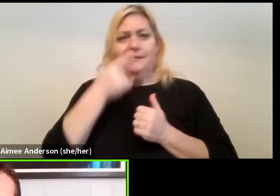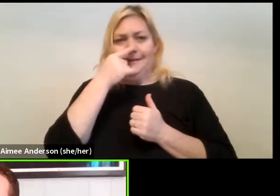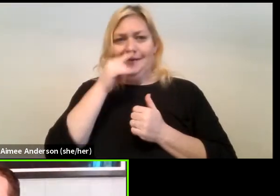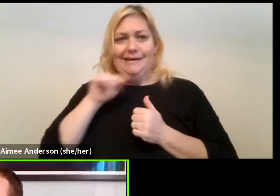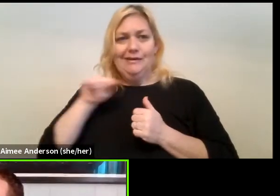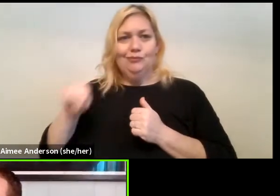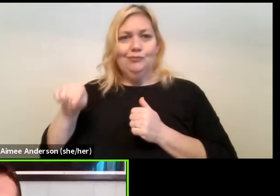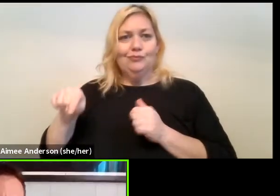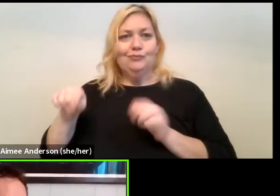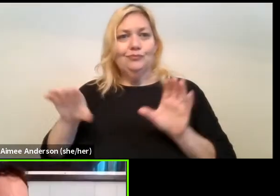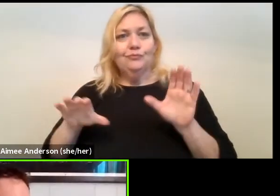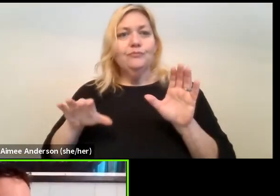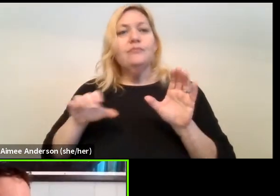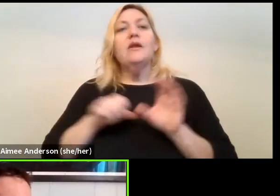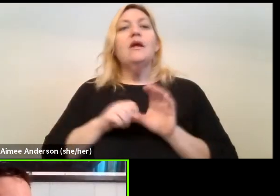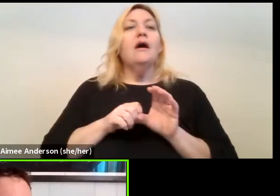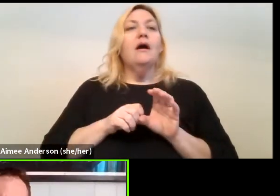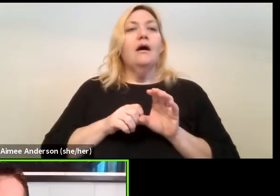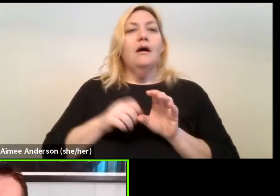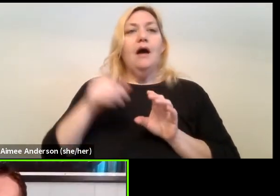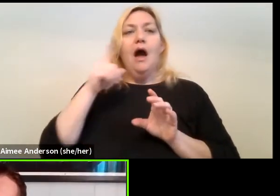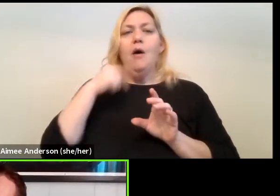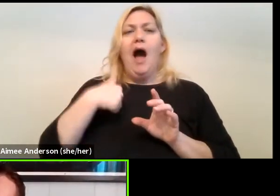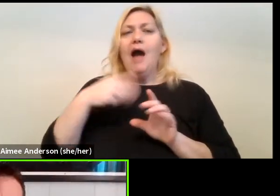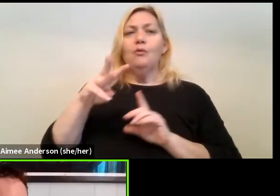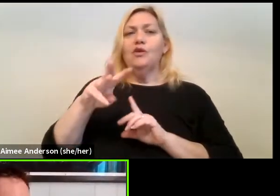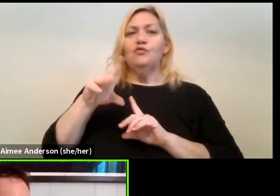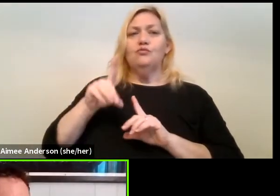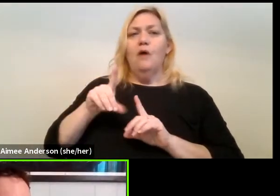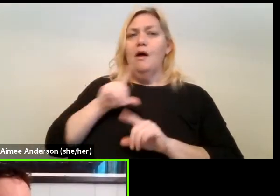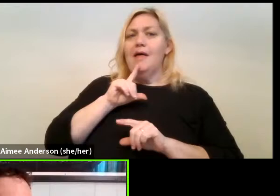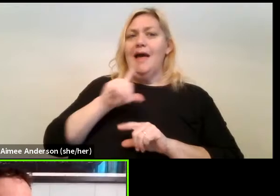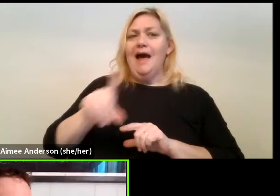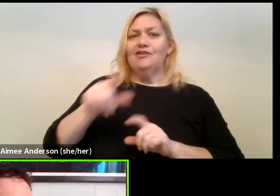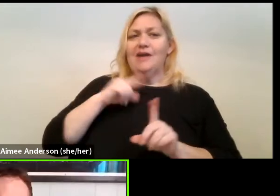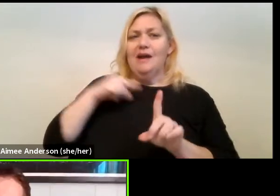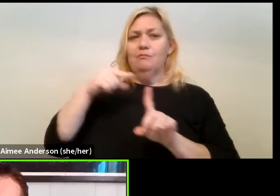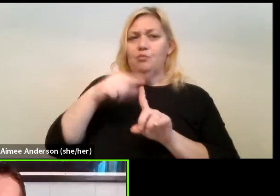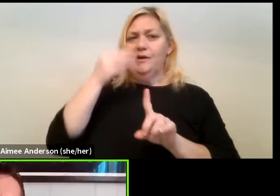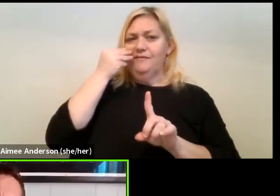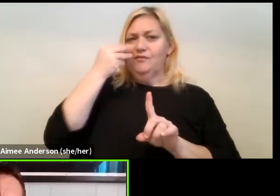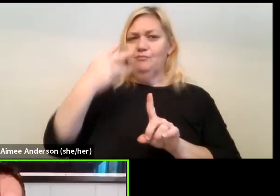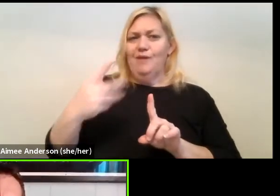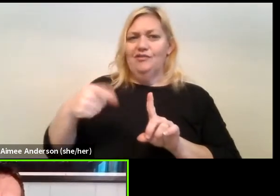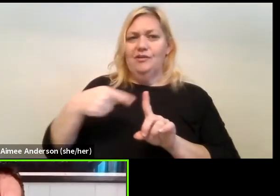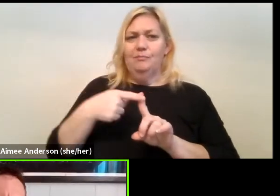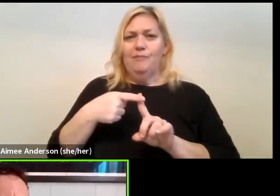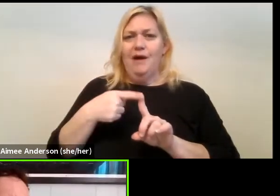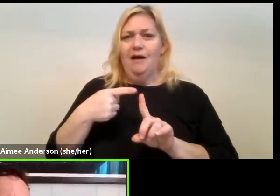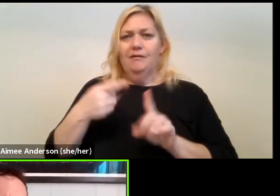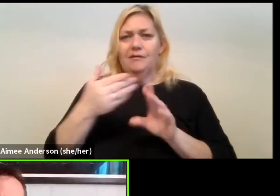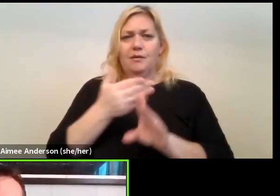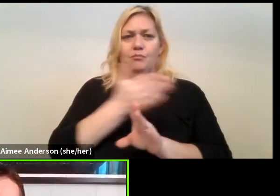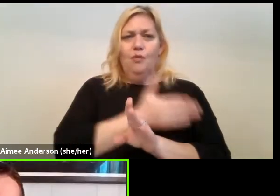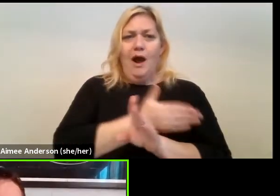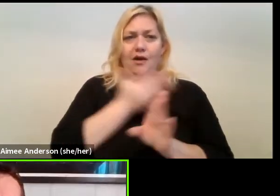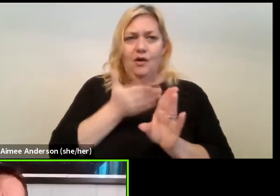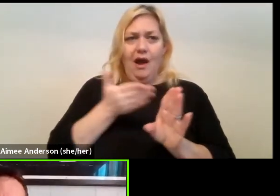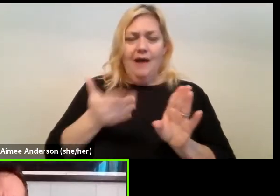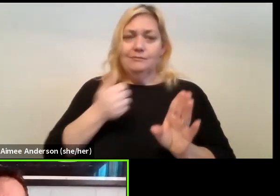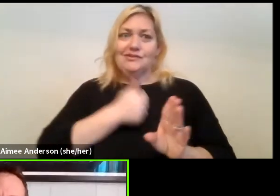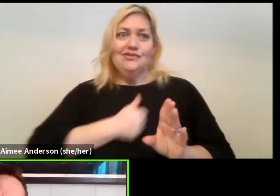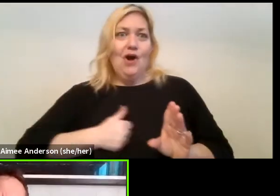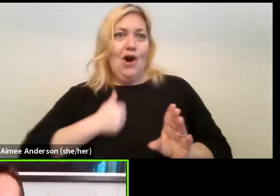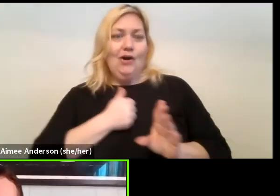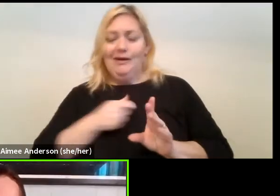Just actually, I'll withdraw that. I had a point of information about the prior item. Sorry,